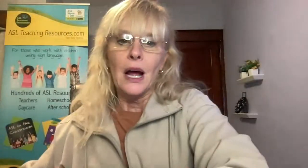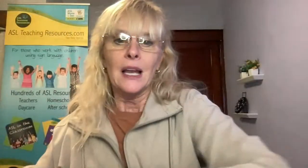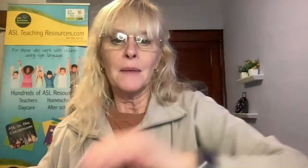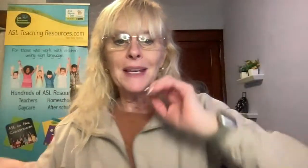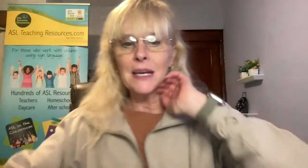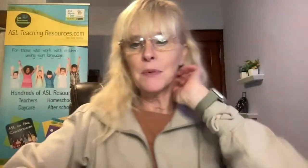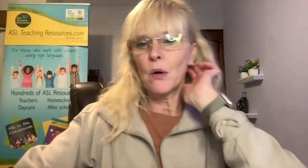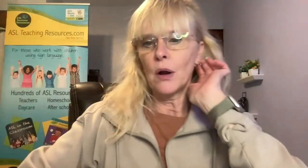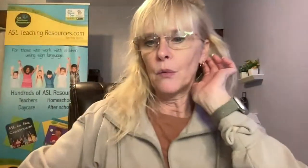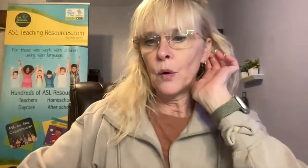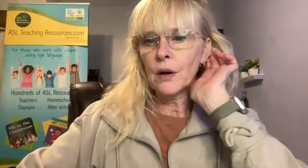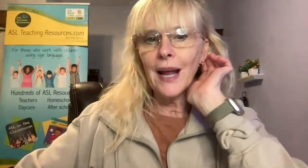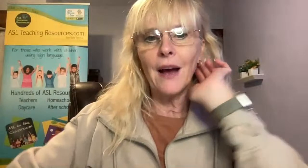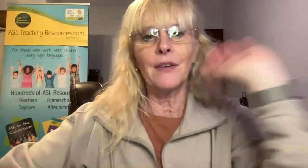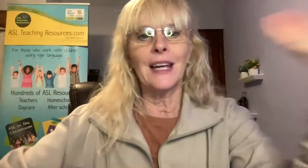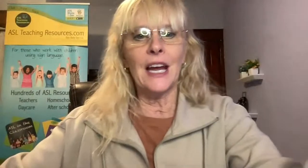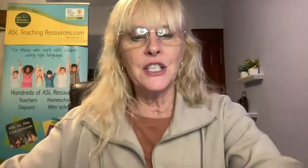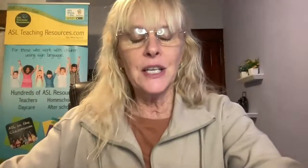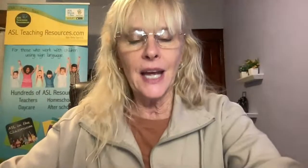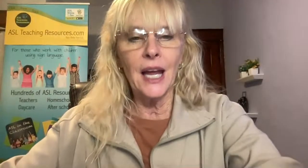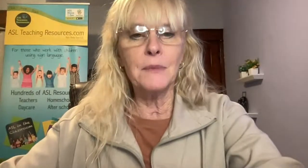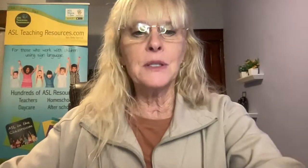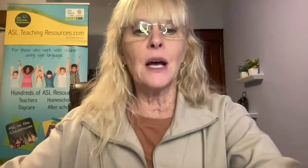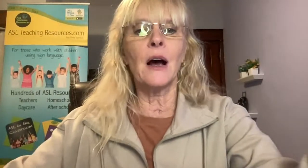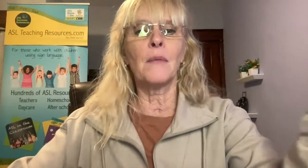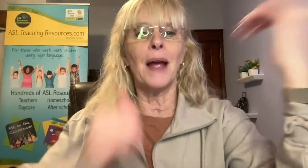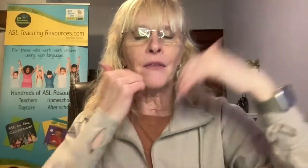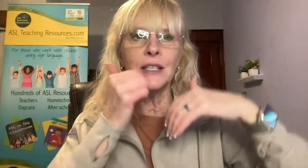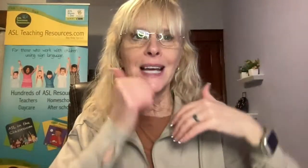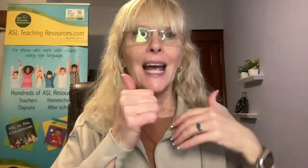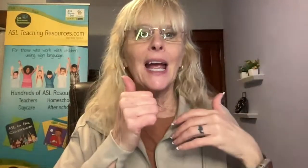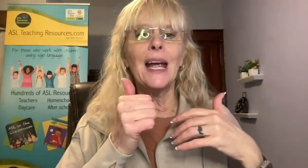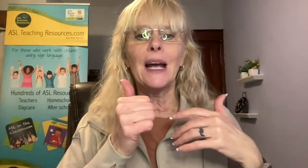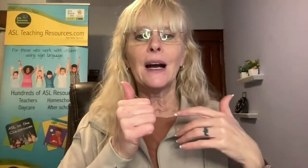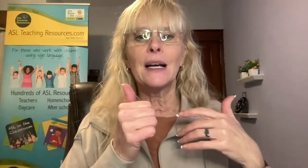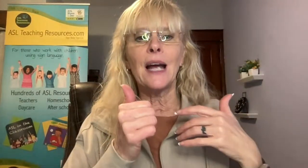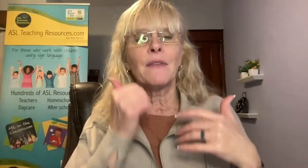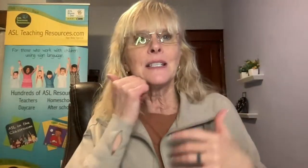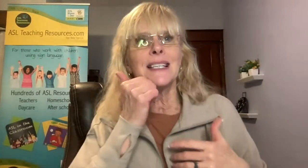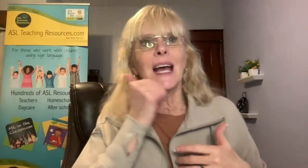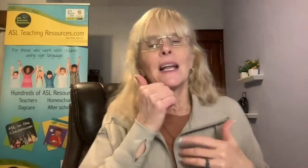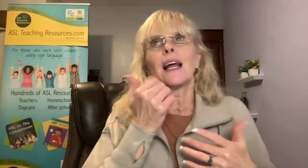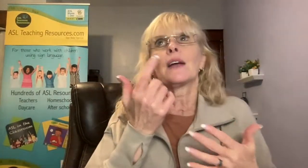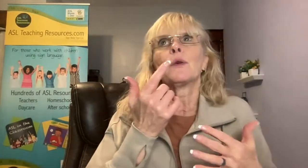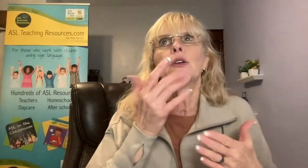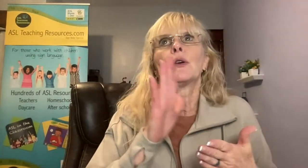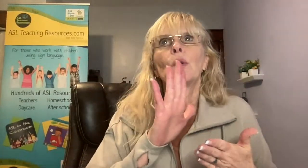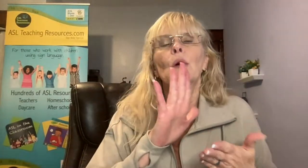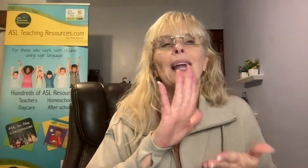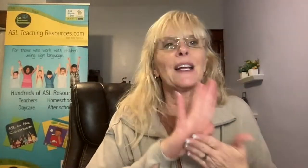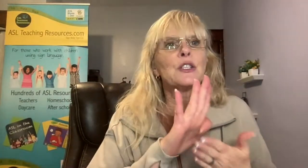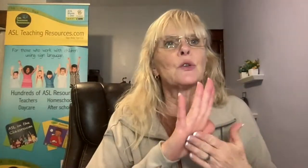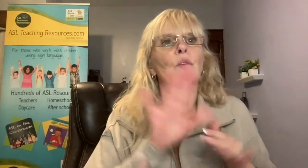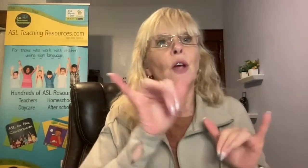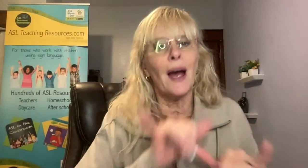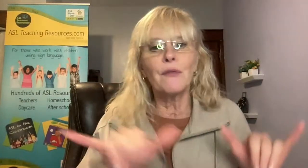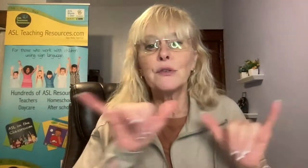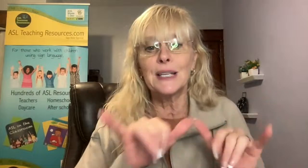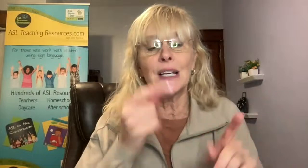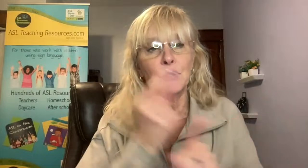let me keep going. We're going to have engaging games every day. Every day, like when you, like in school, you have routines,